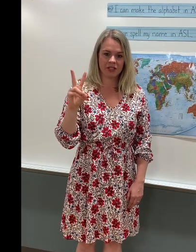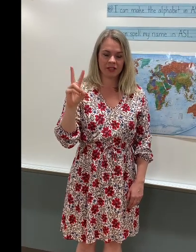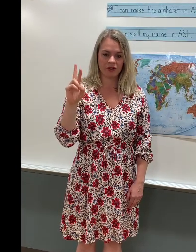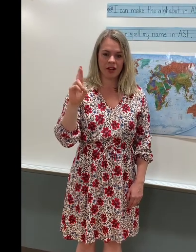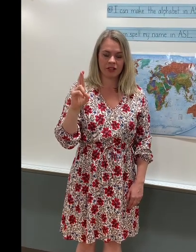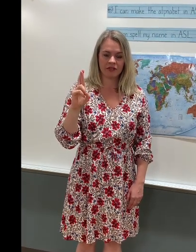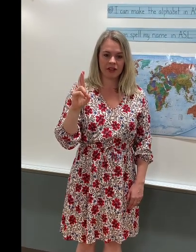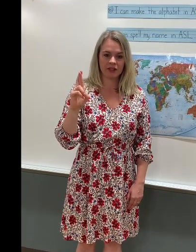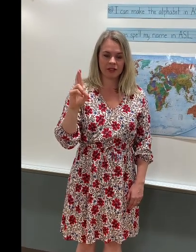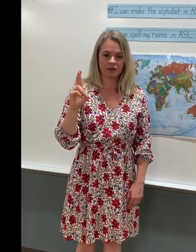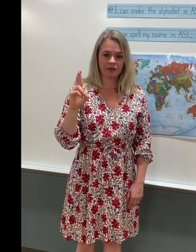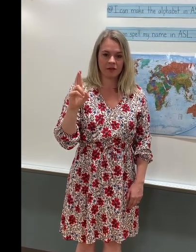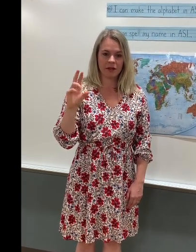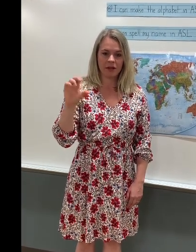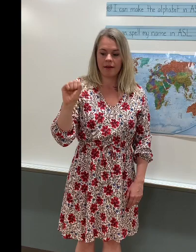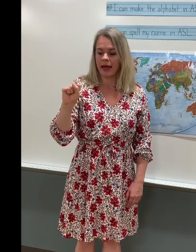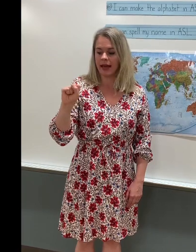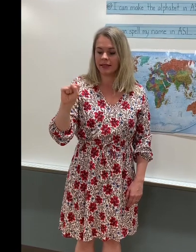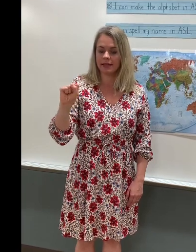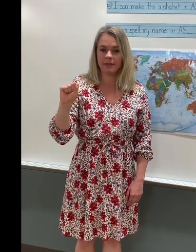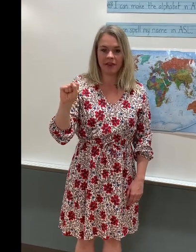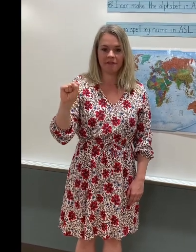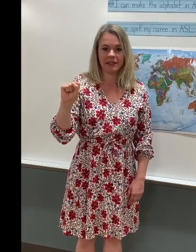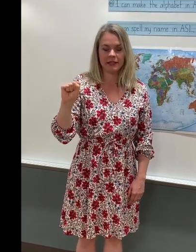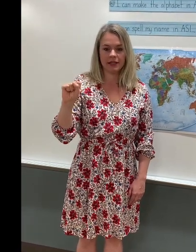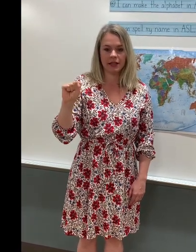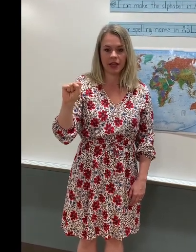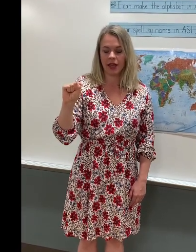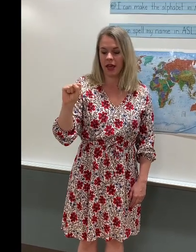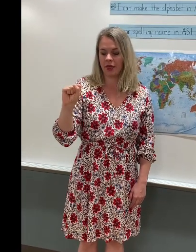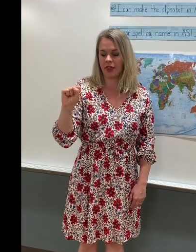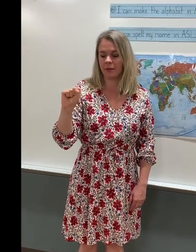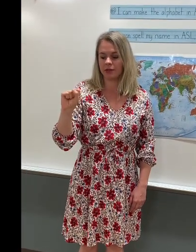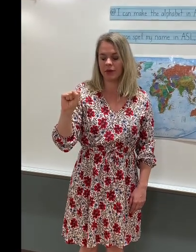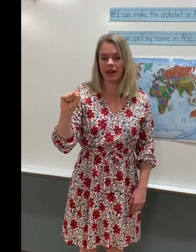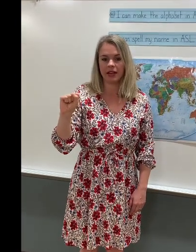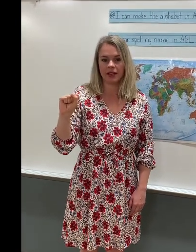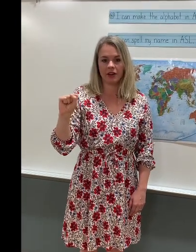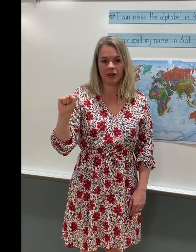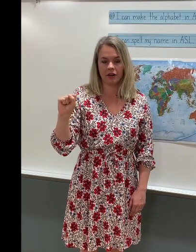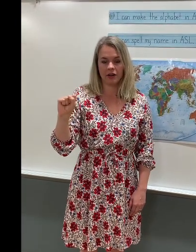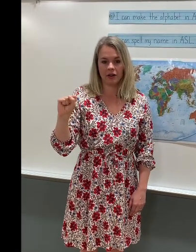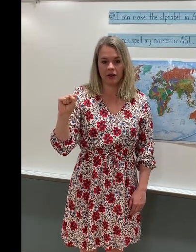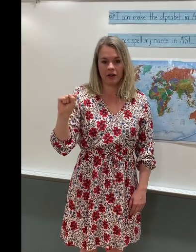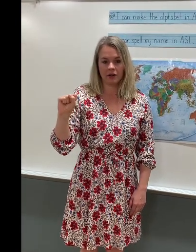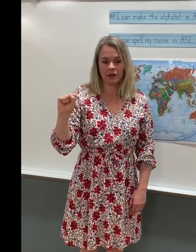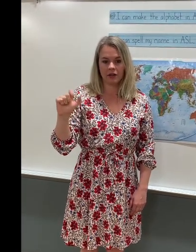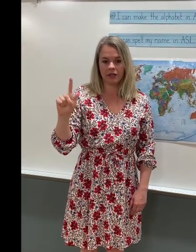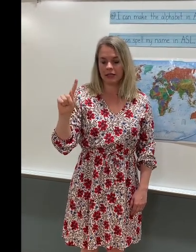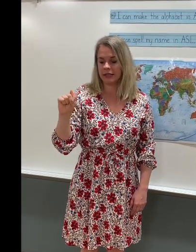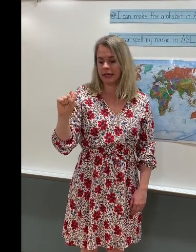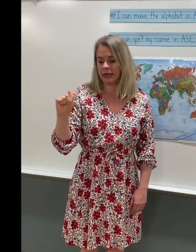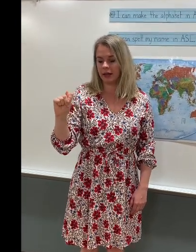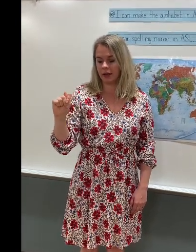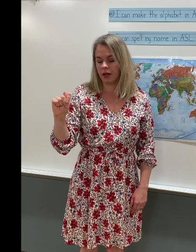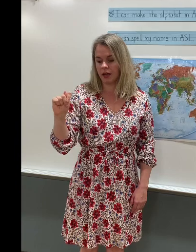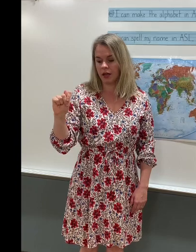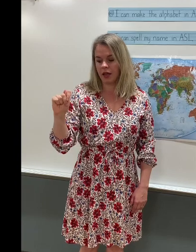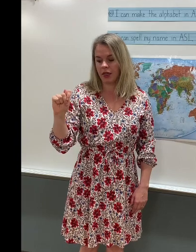Just cross your fingers. S, make a fist, and thumb is right here. T, thumb